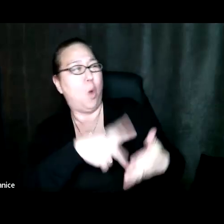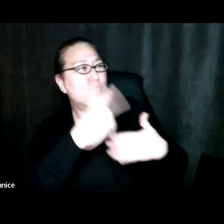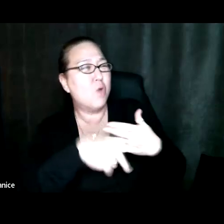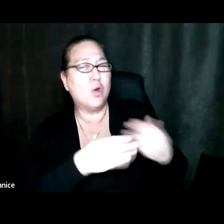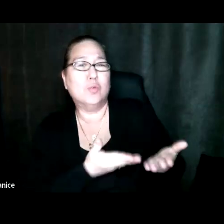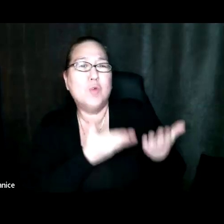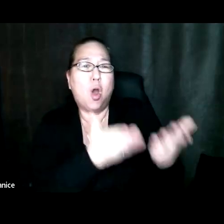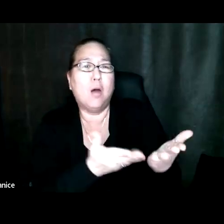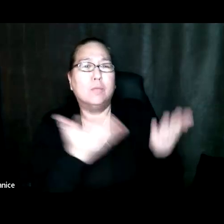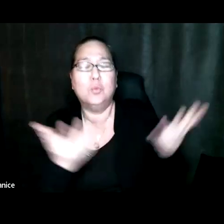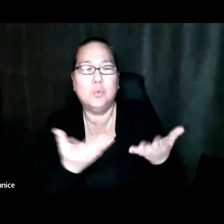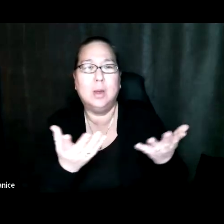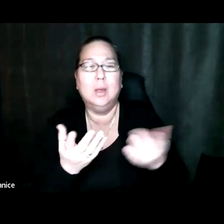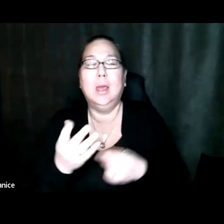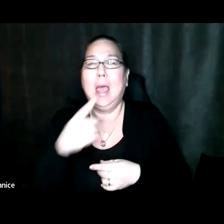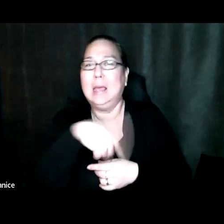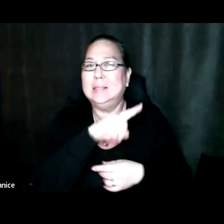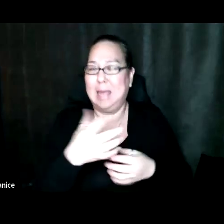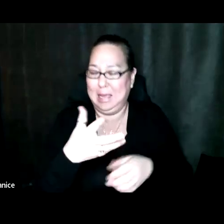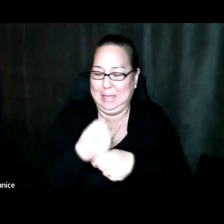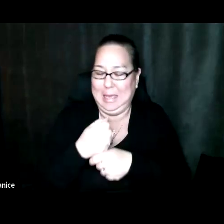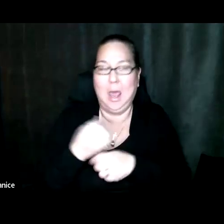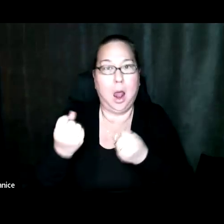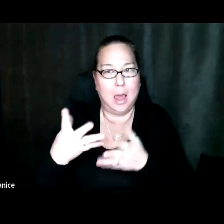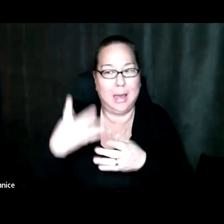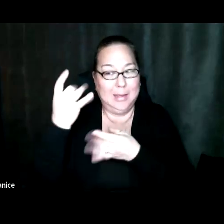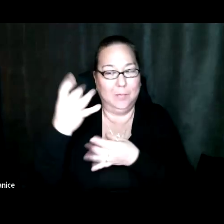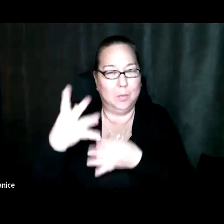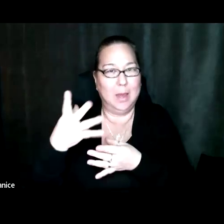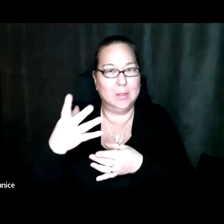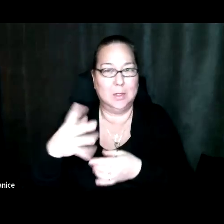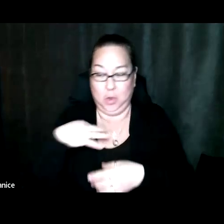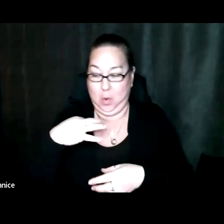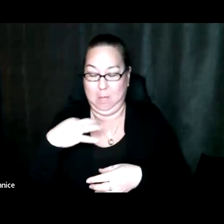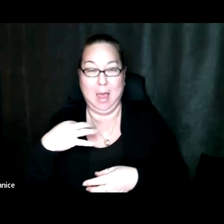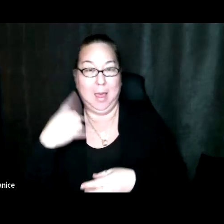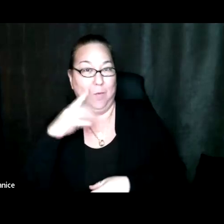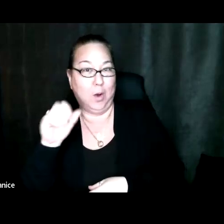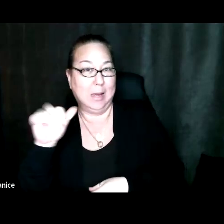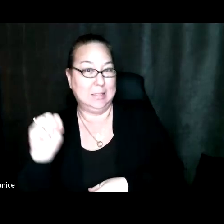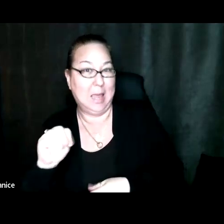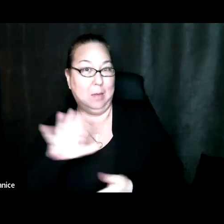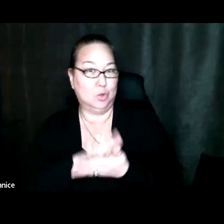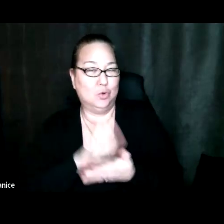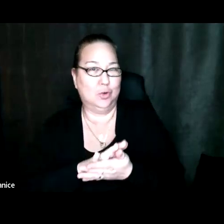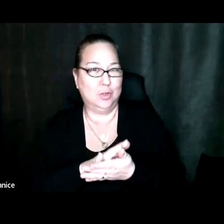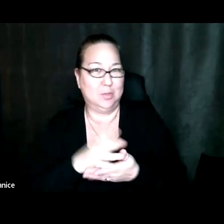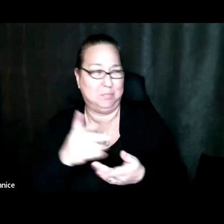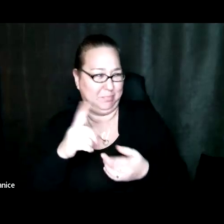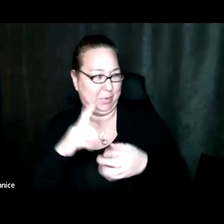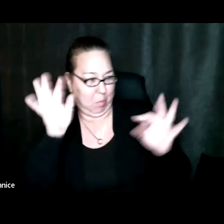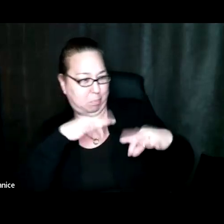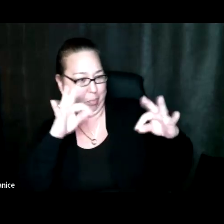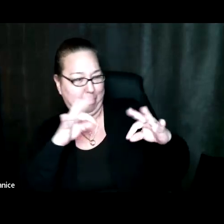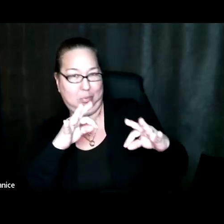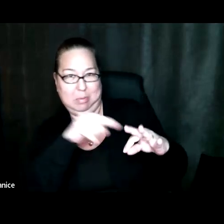feel they get a lot of information about applying for exam schools, which means we do our own selves a disservice, as that's the